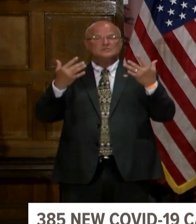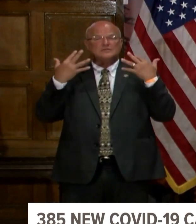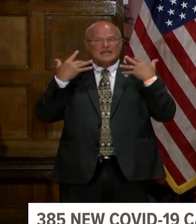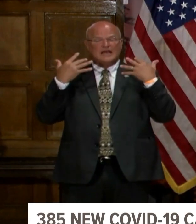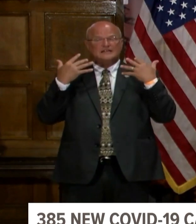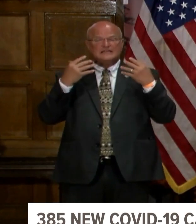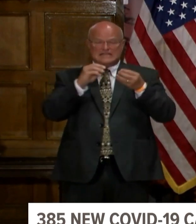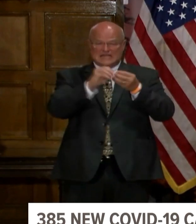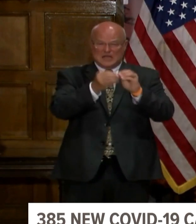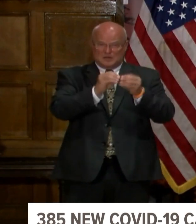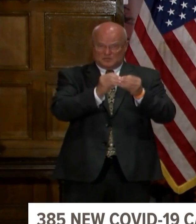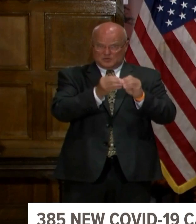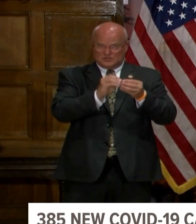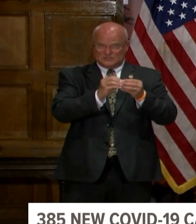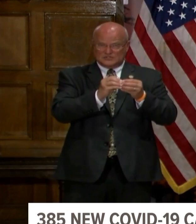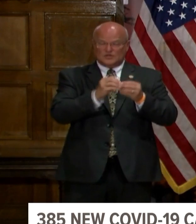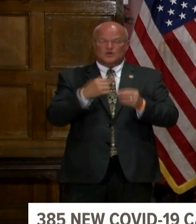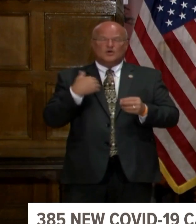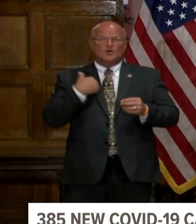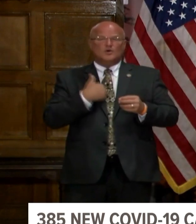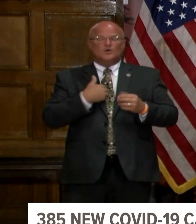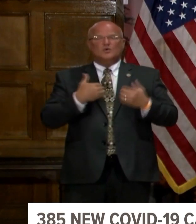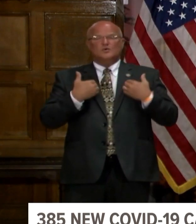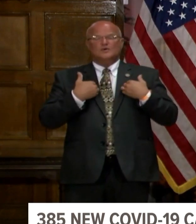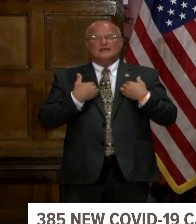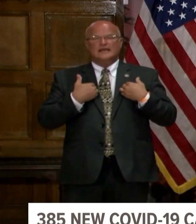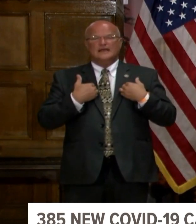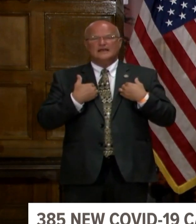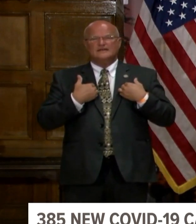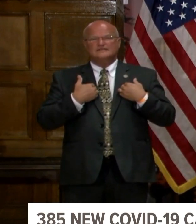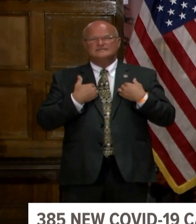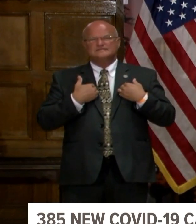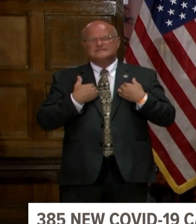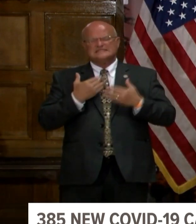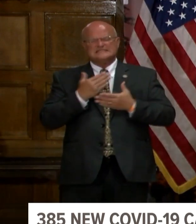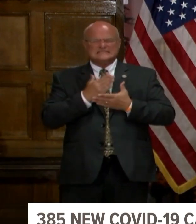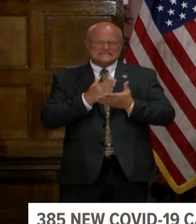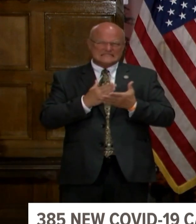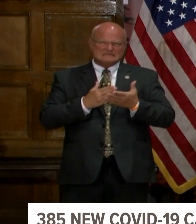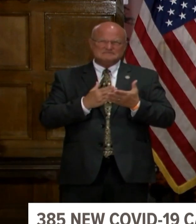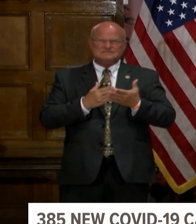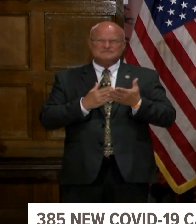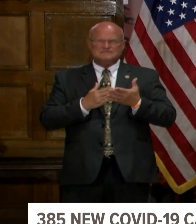leisure numbers, we've got, just some pretty